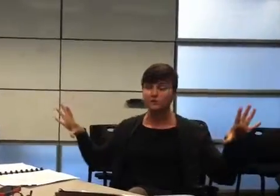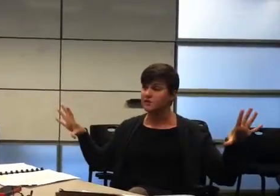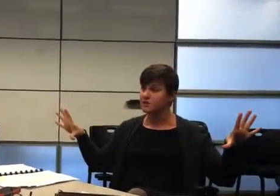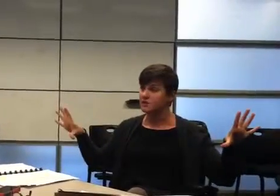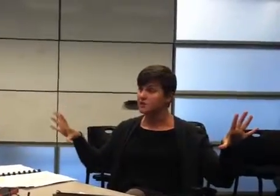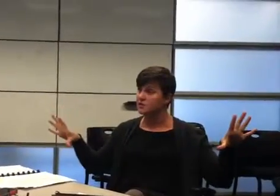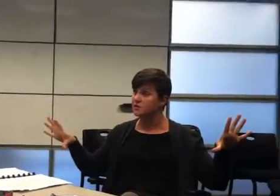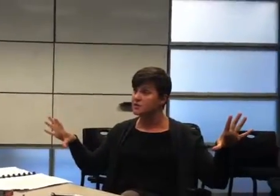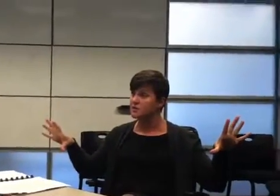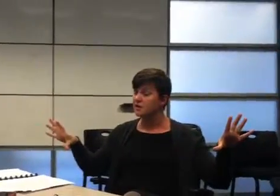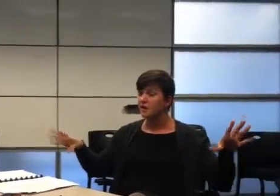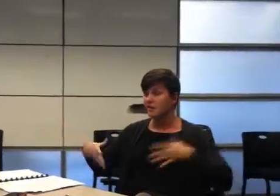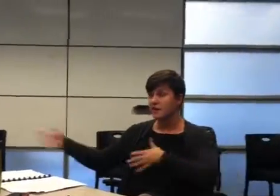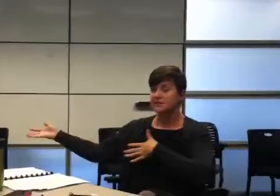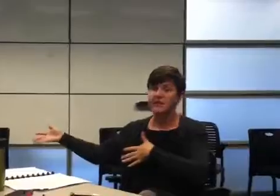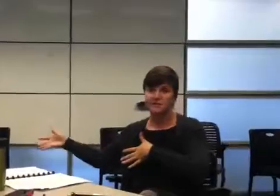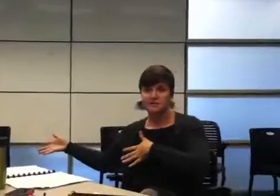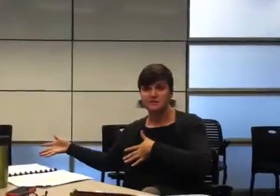really strong scores, they get 10s.